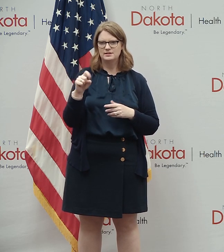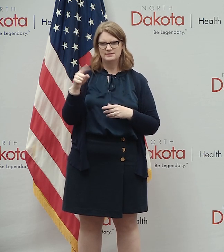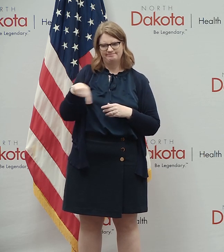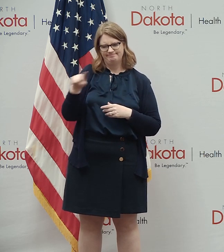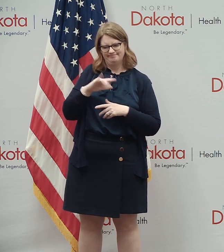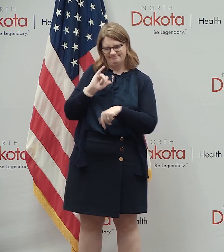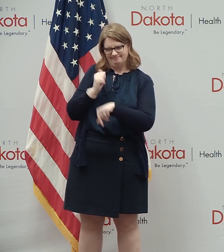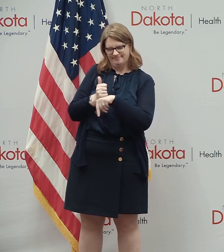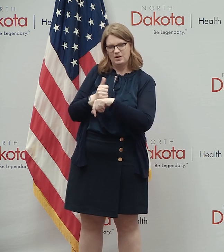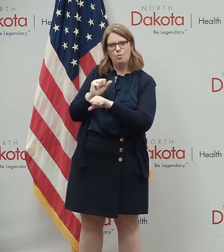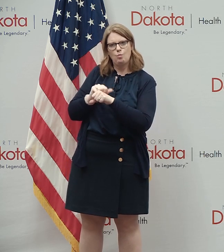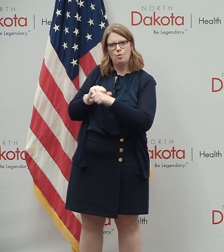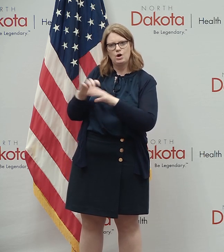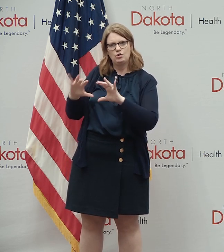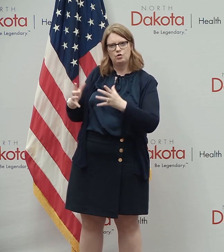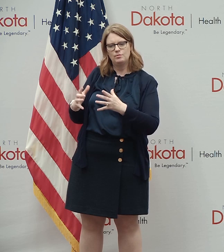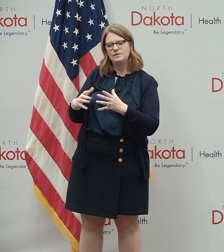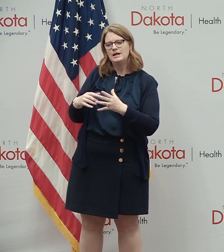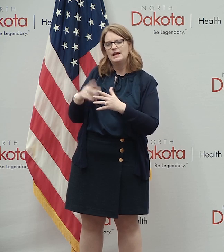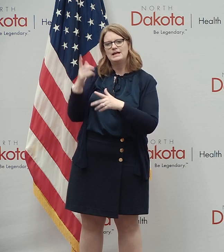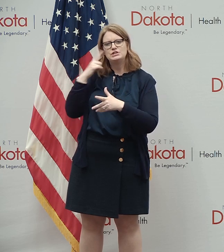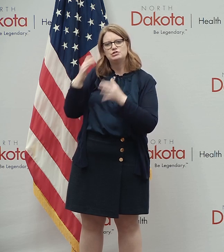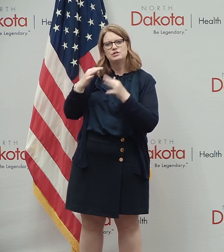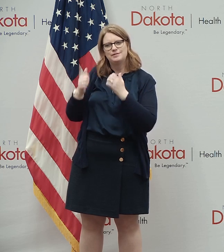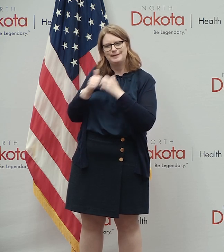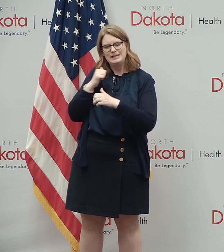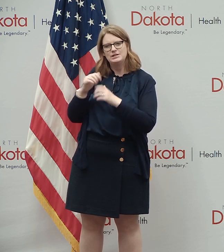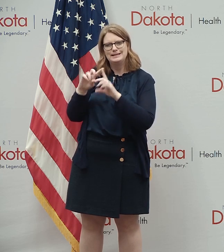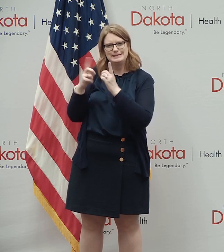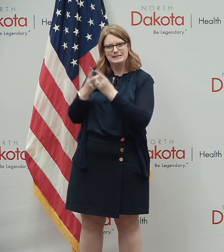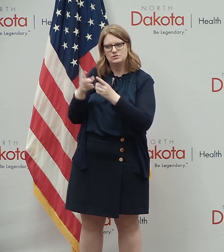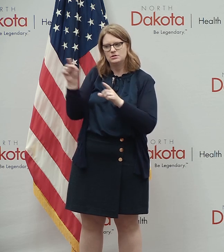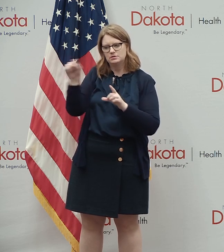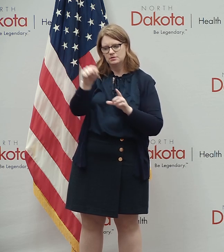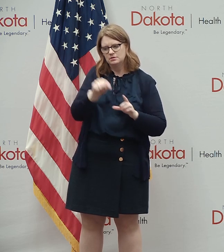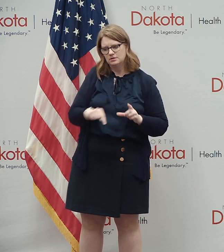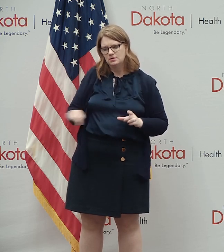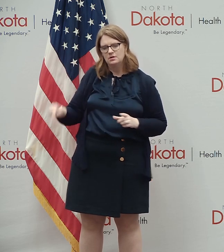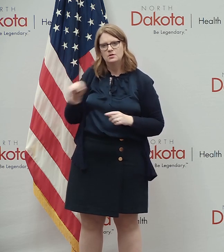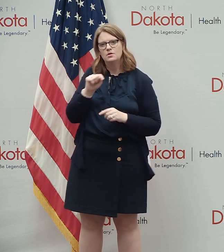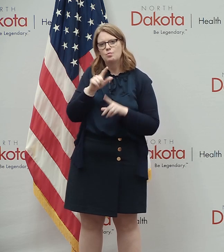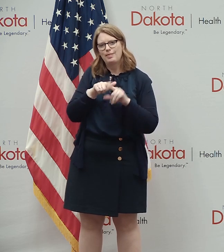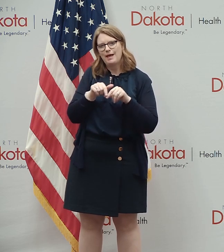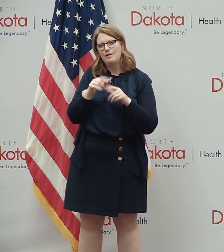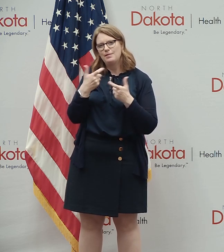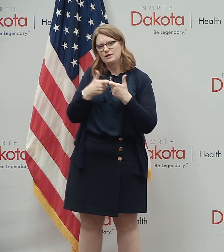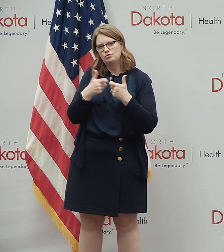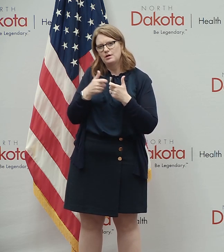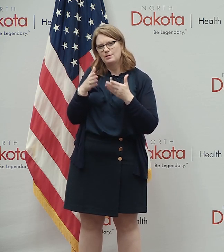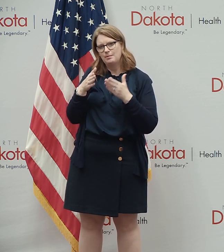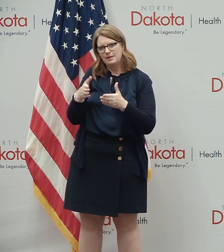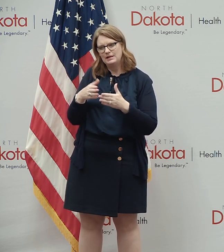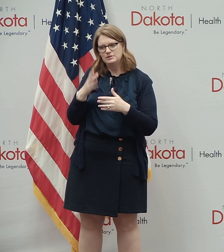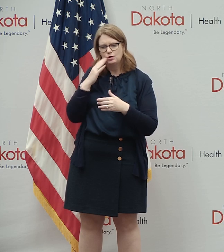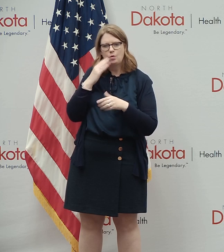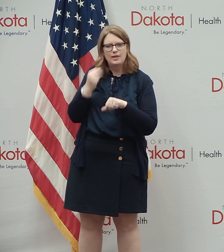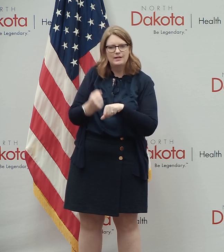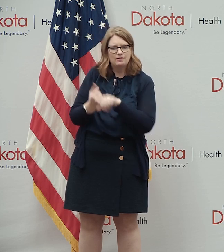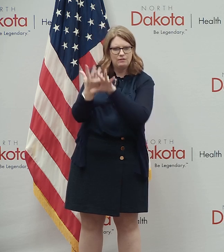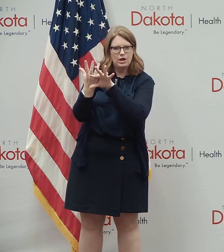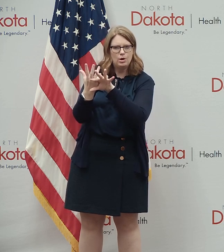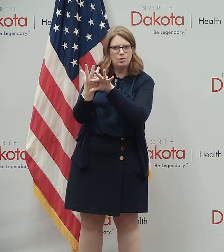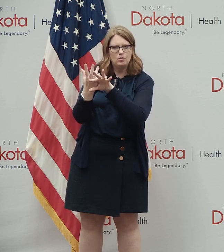consisting of judges from each one of our judicial districts to work on the reliable electronic means or the video conferencing for doing